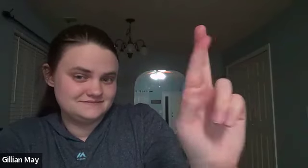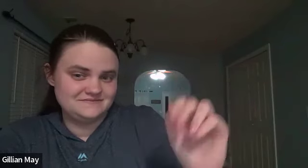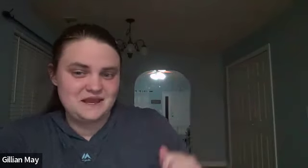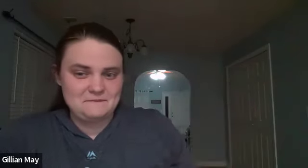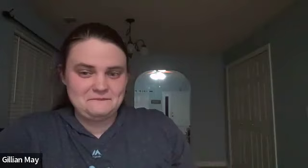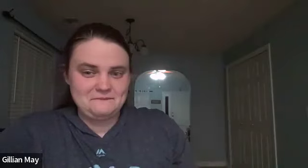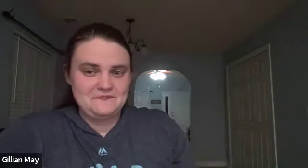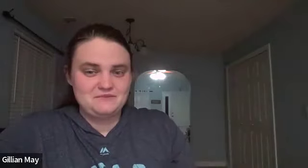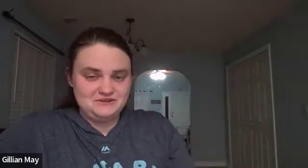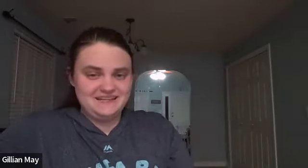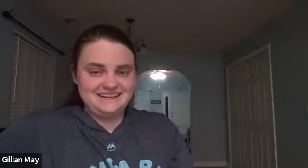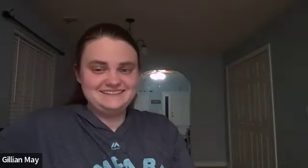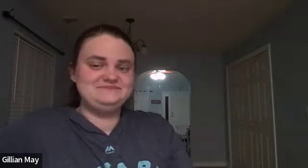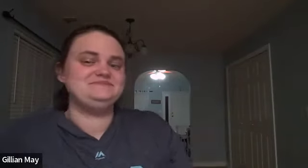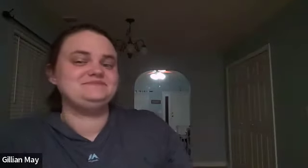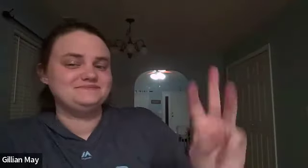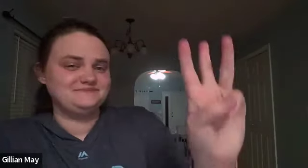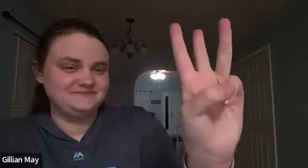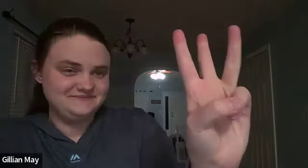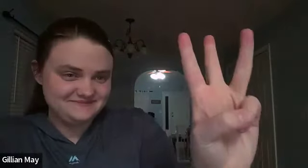Okay. I'm gonna do it again.